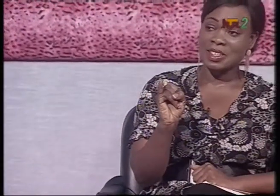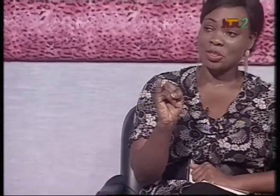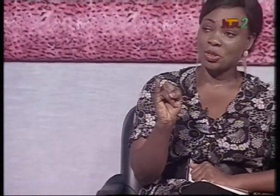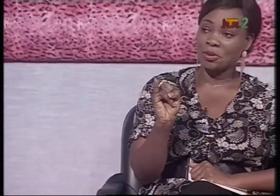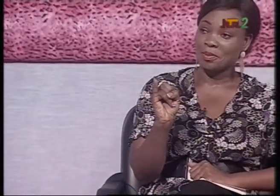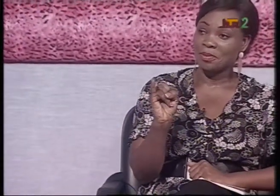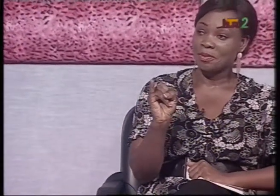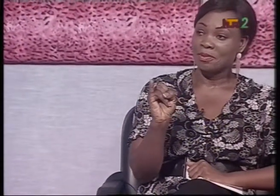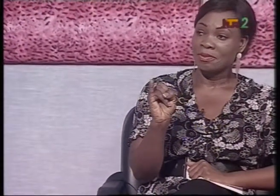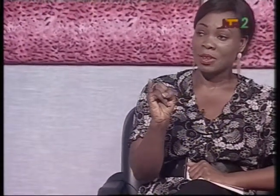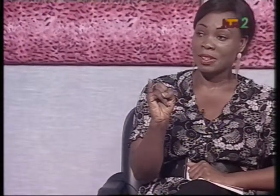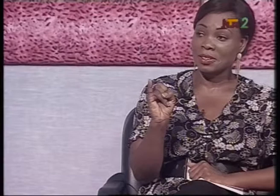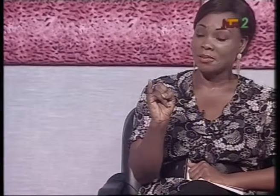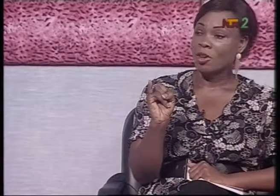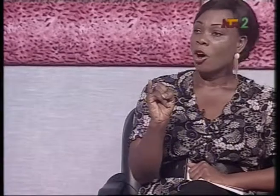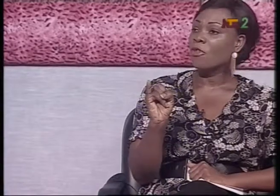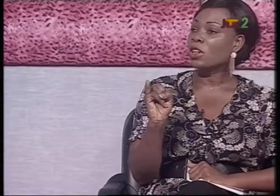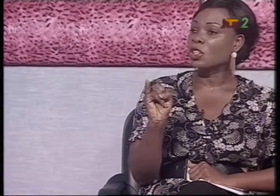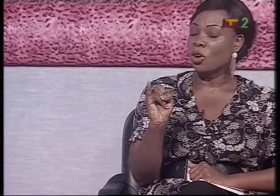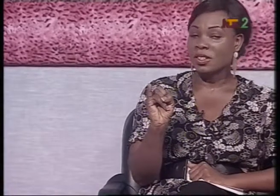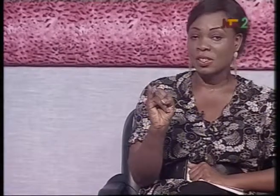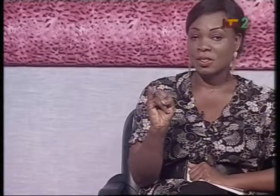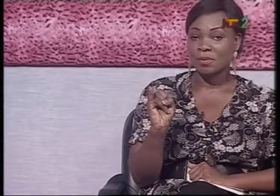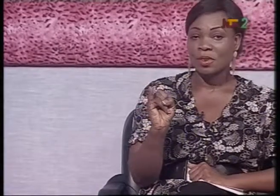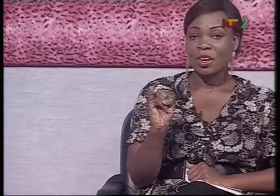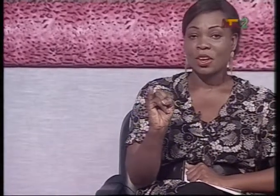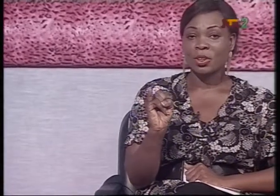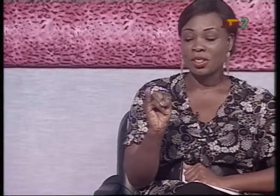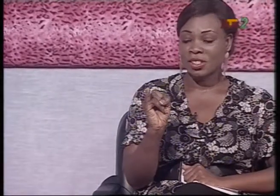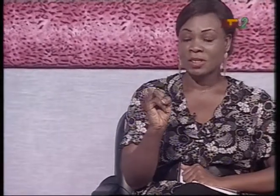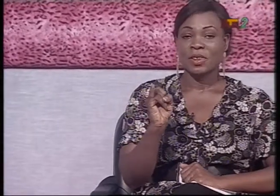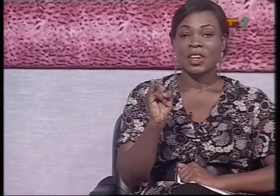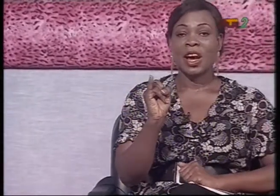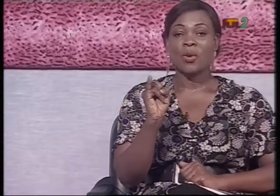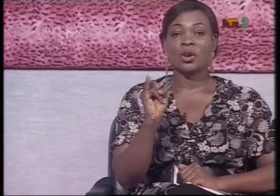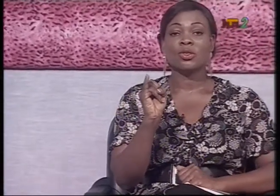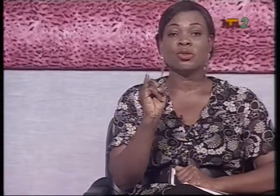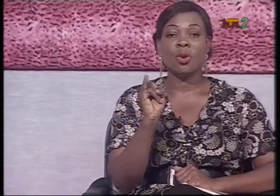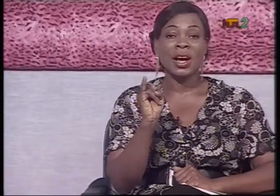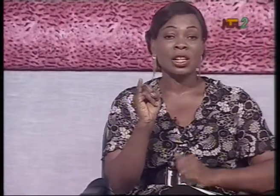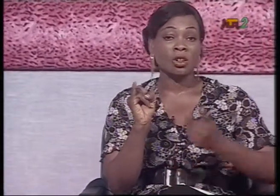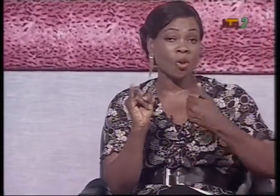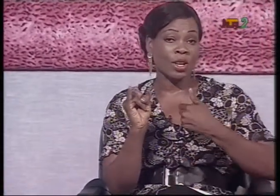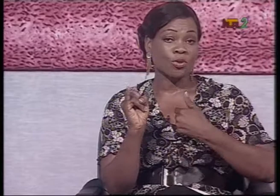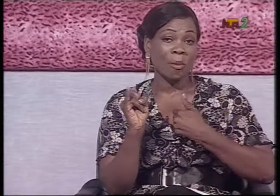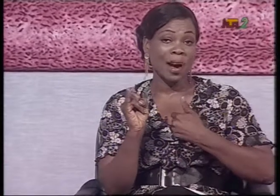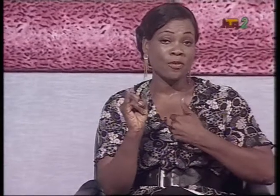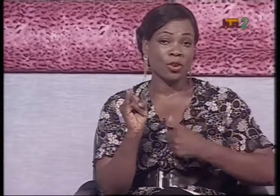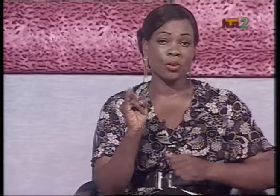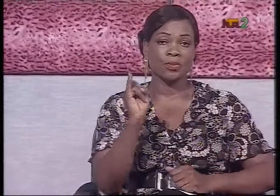you? Does it? Of course it doesn't. It doesn't. Now we're going to go anti-clockwise from my view.